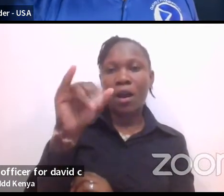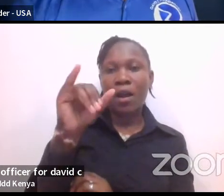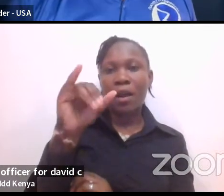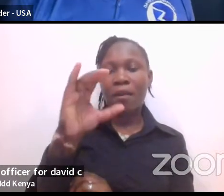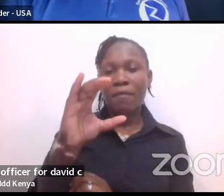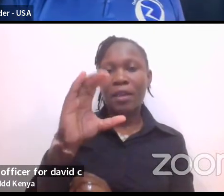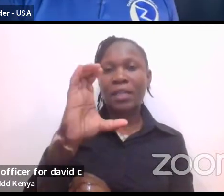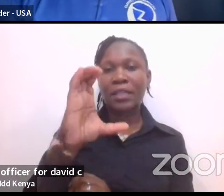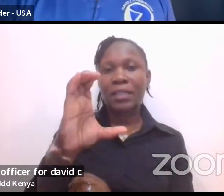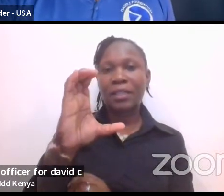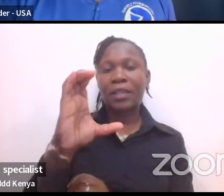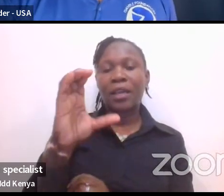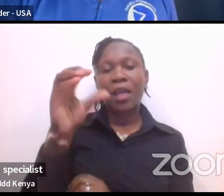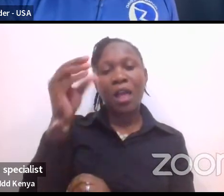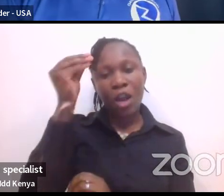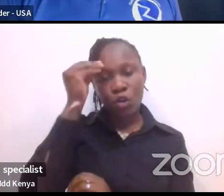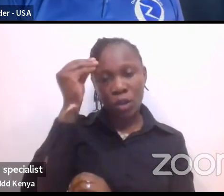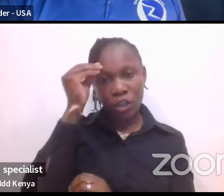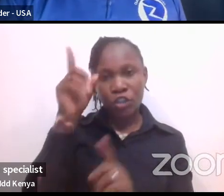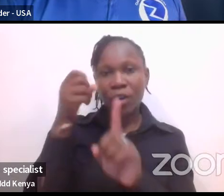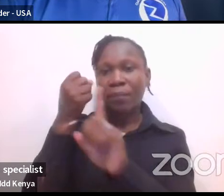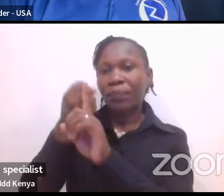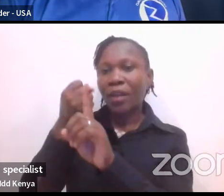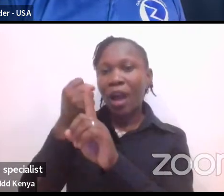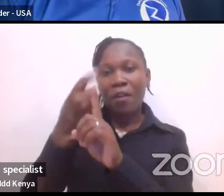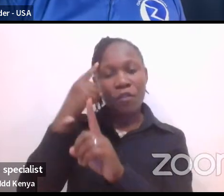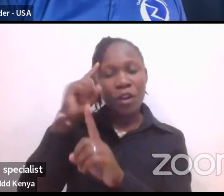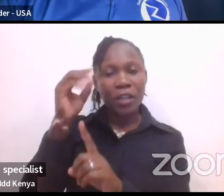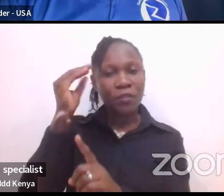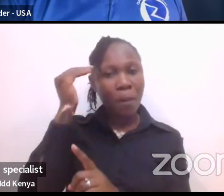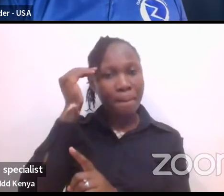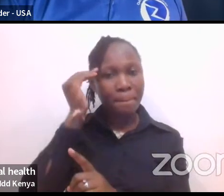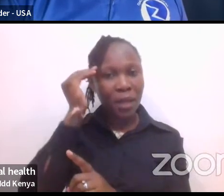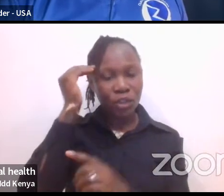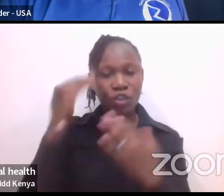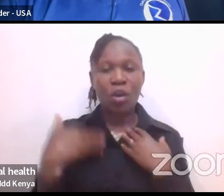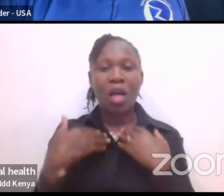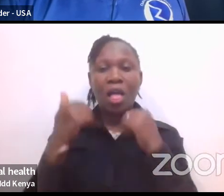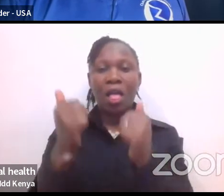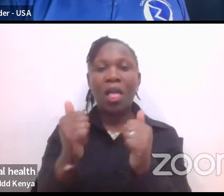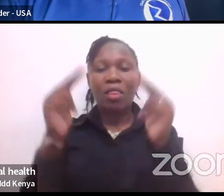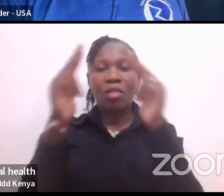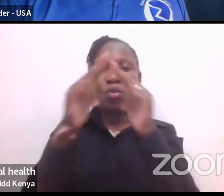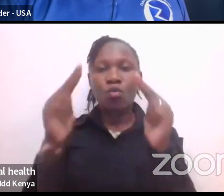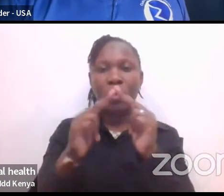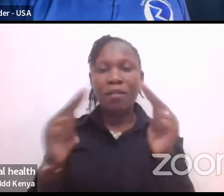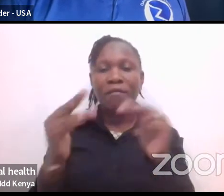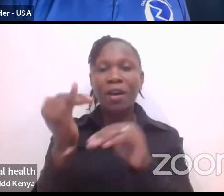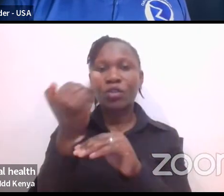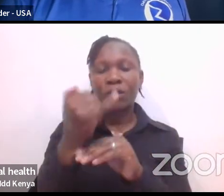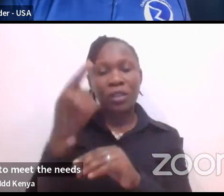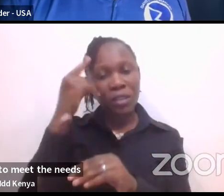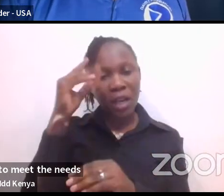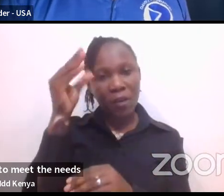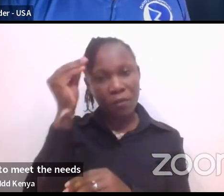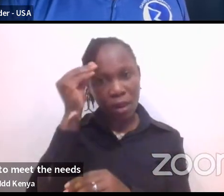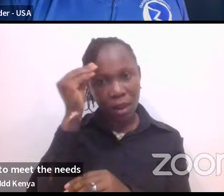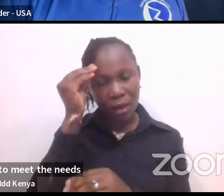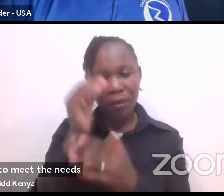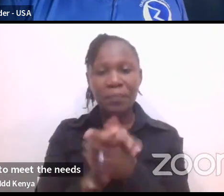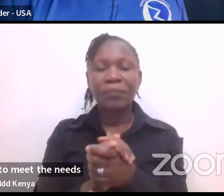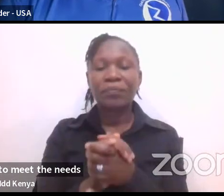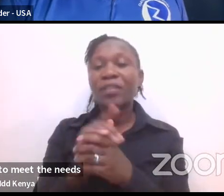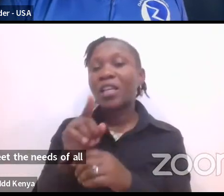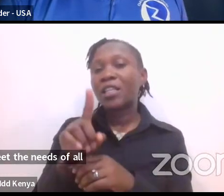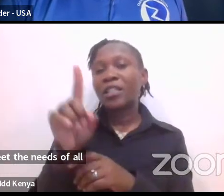and advocate for mental health and universal design for learning to meet the needs of all learners. He is also